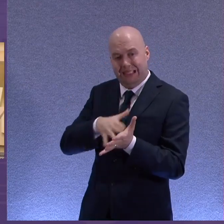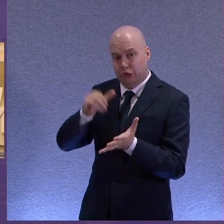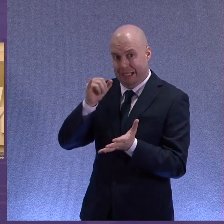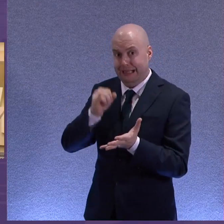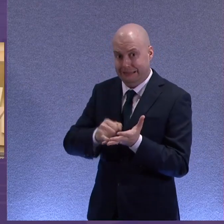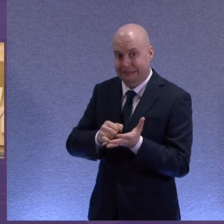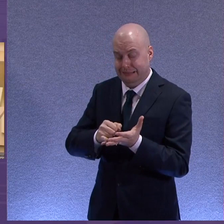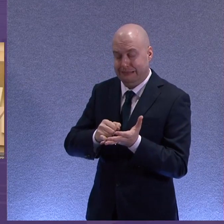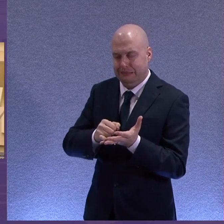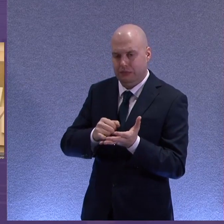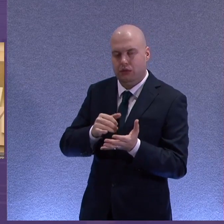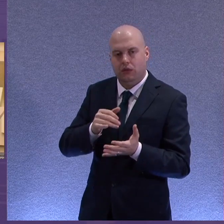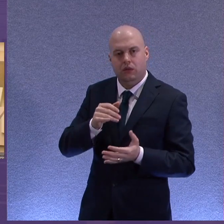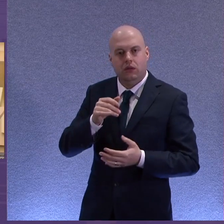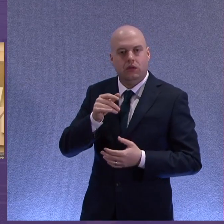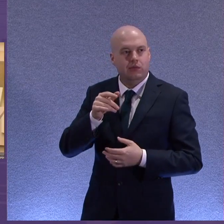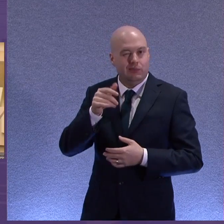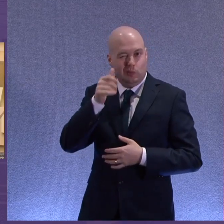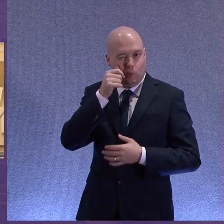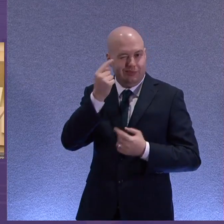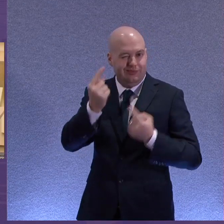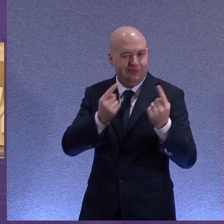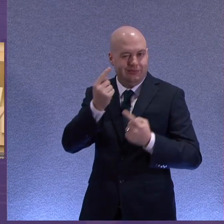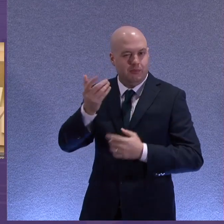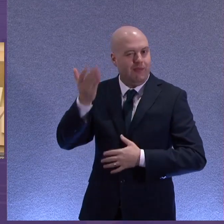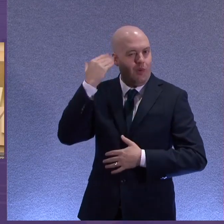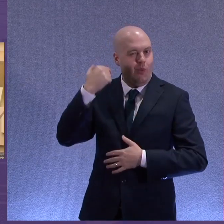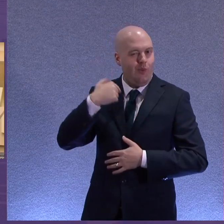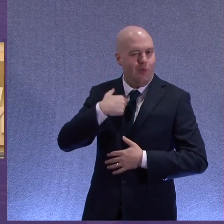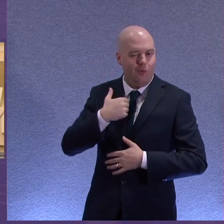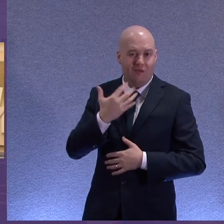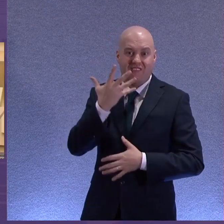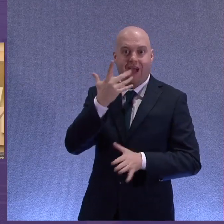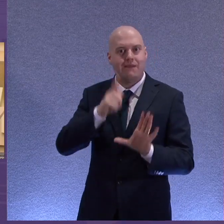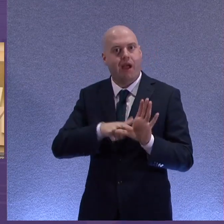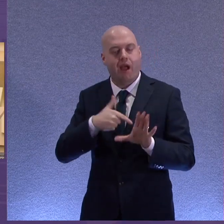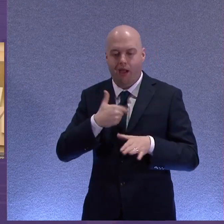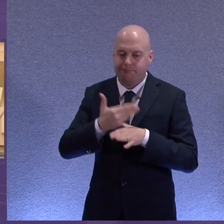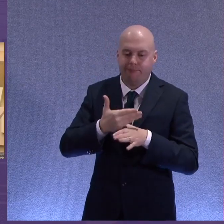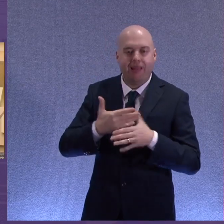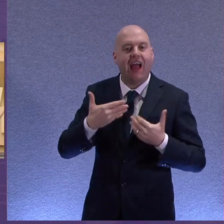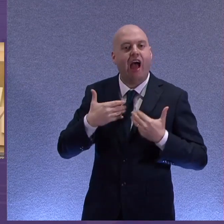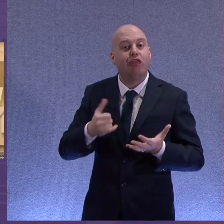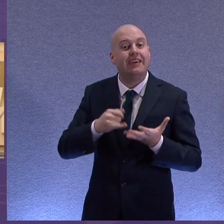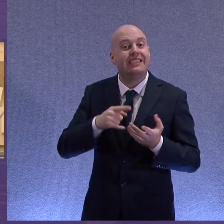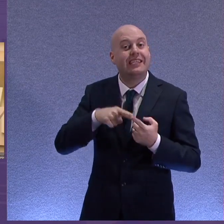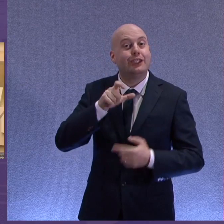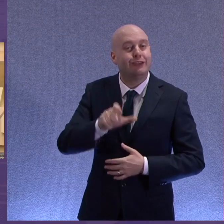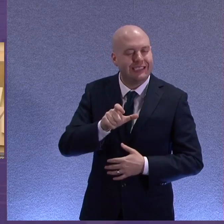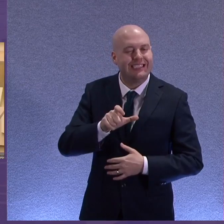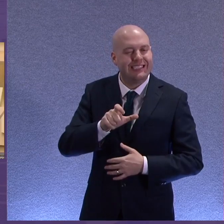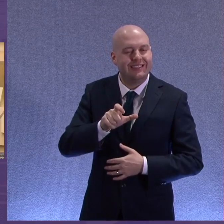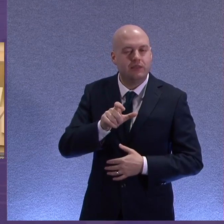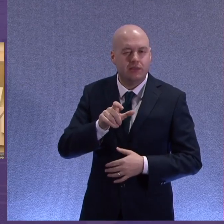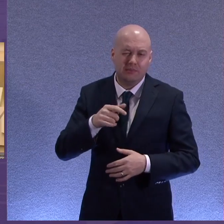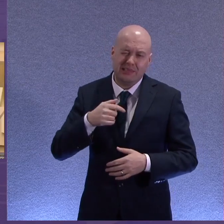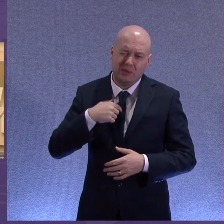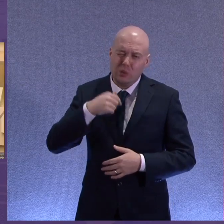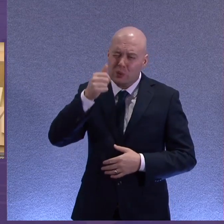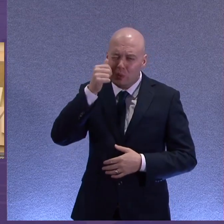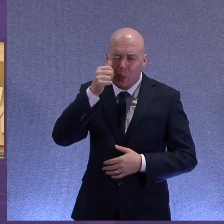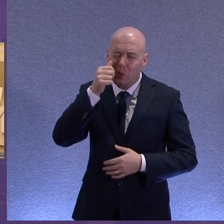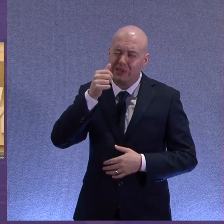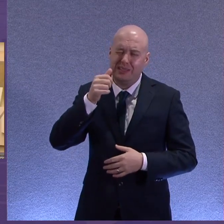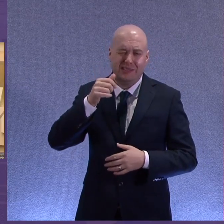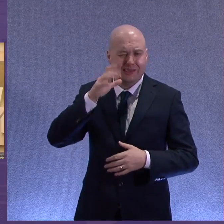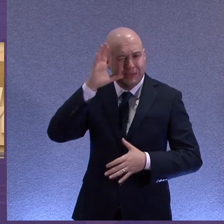Chamber knows, I spent 5 years as Health Secretary, and I feel this as First Minister. There's not a day goes by when I'm not in awe of the contribution of those in the